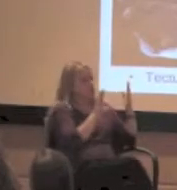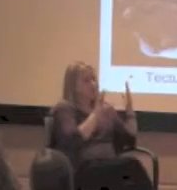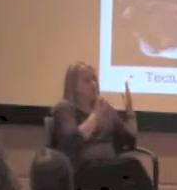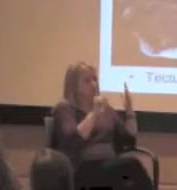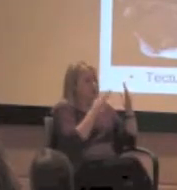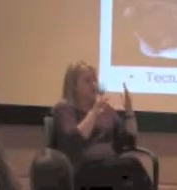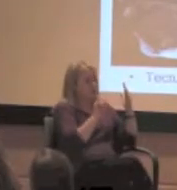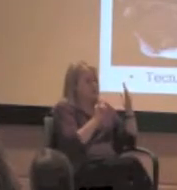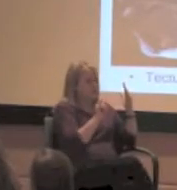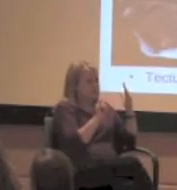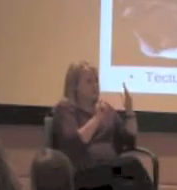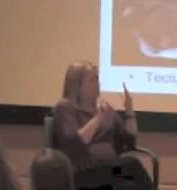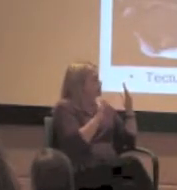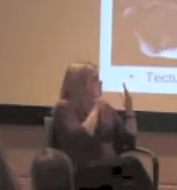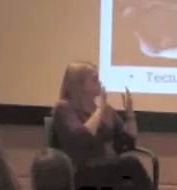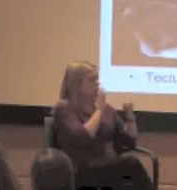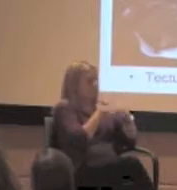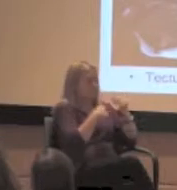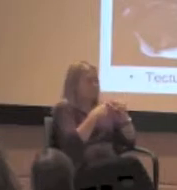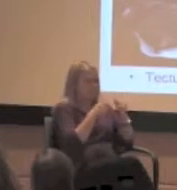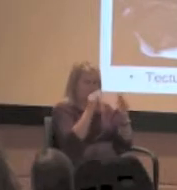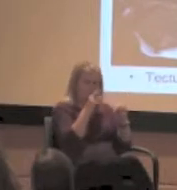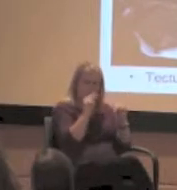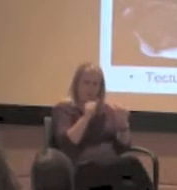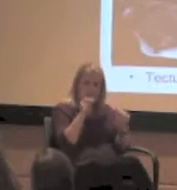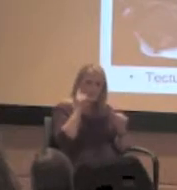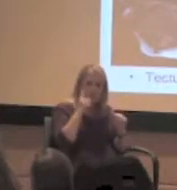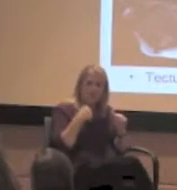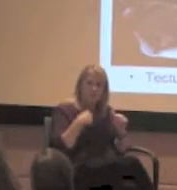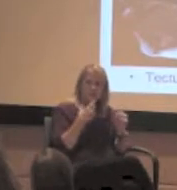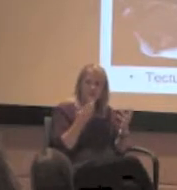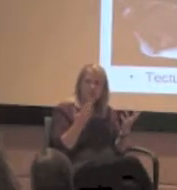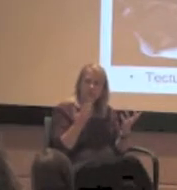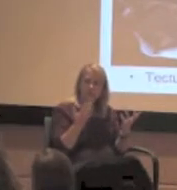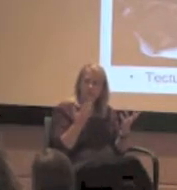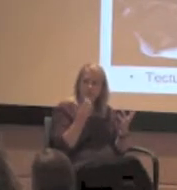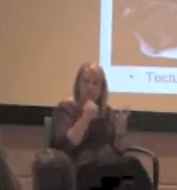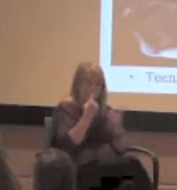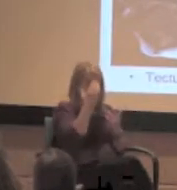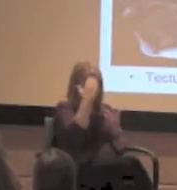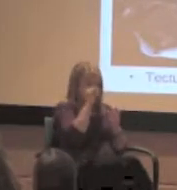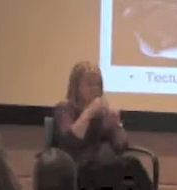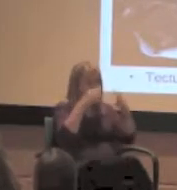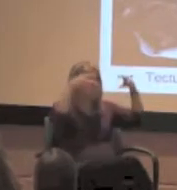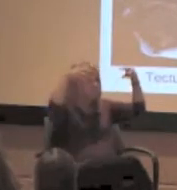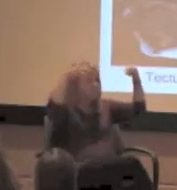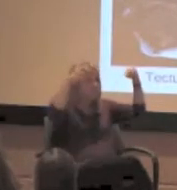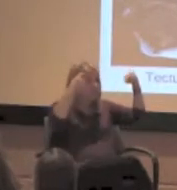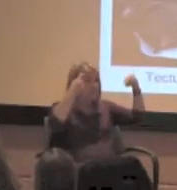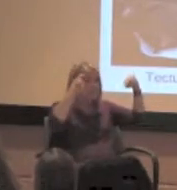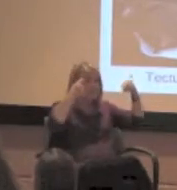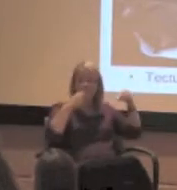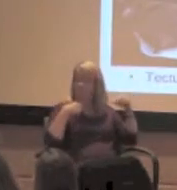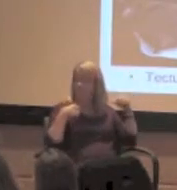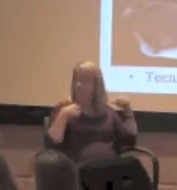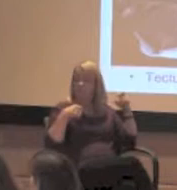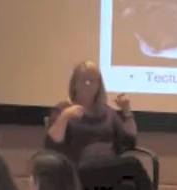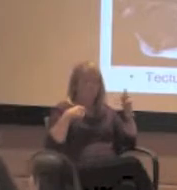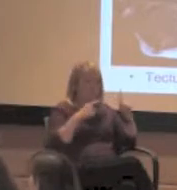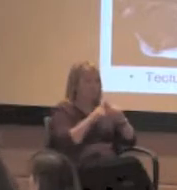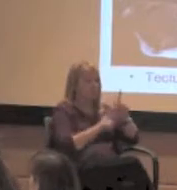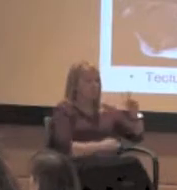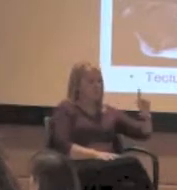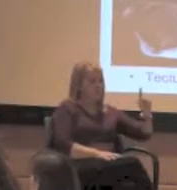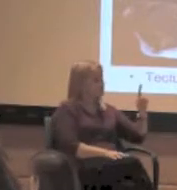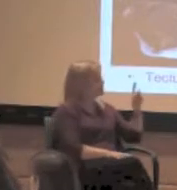II, and so I hope things are projecting well. Let me turn down I don't know how to turn down the front lights just a little bit. But on the